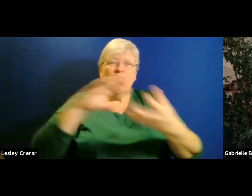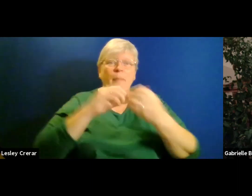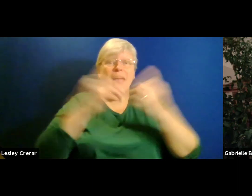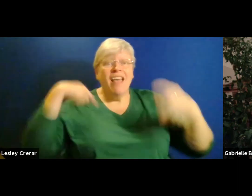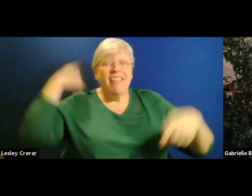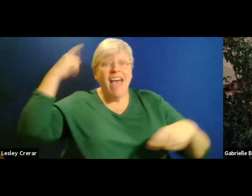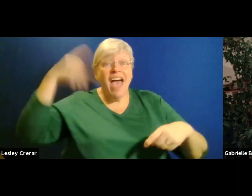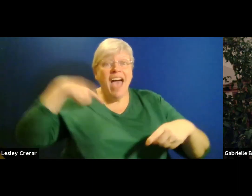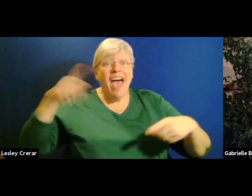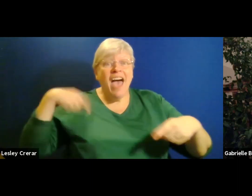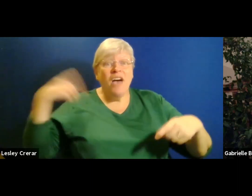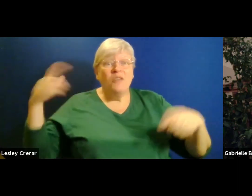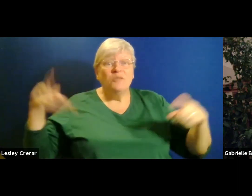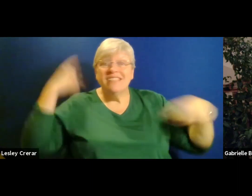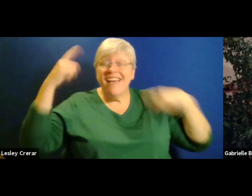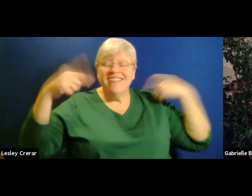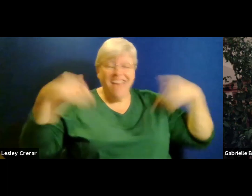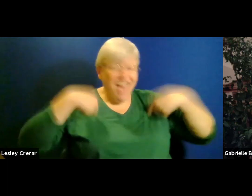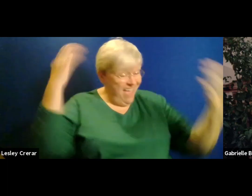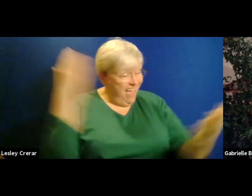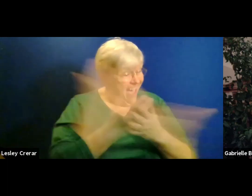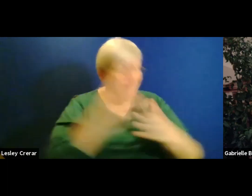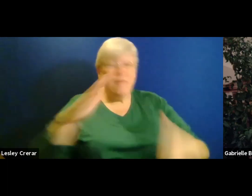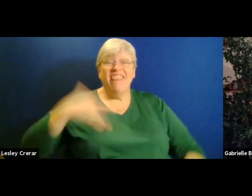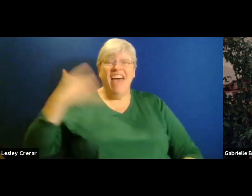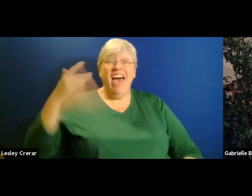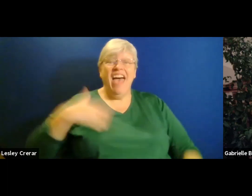and say, I am alive and open as a book.